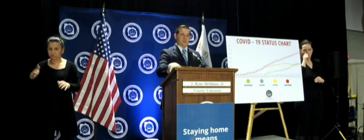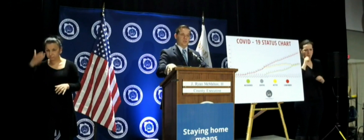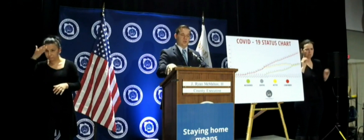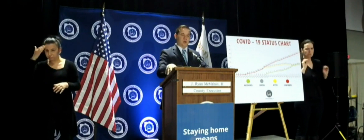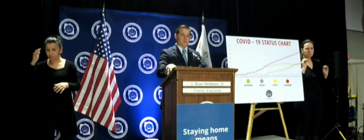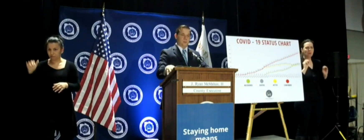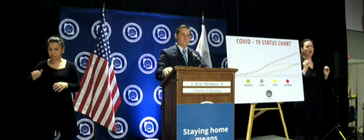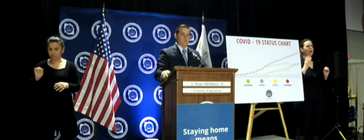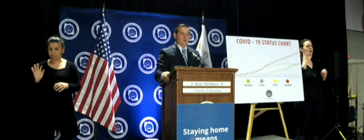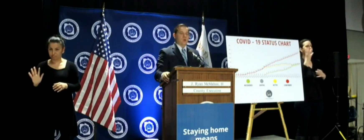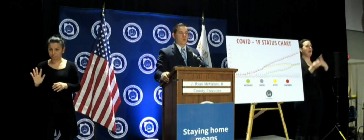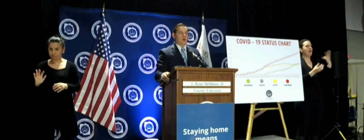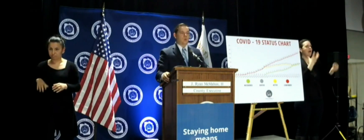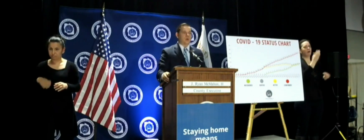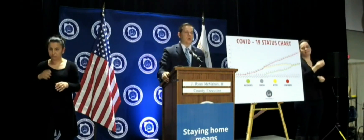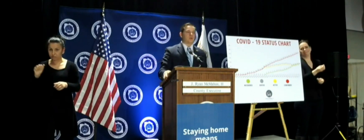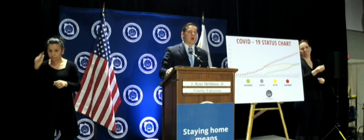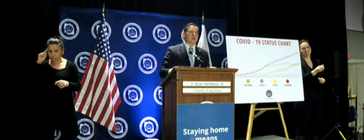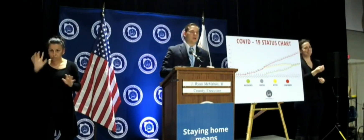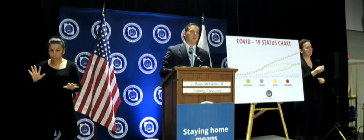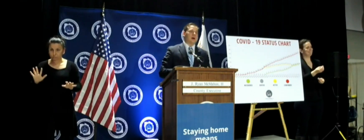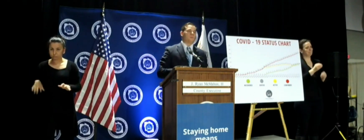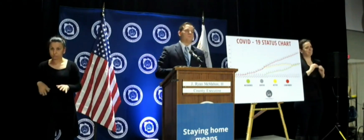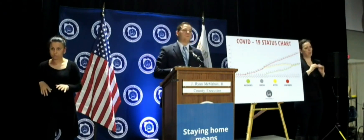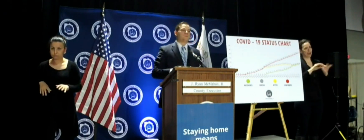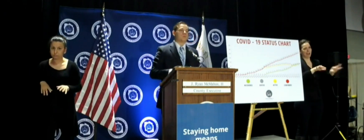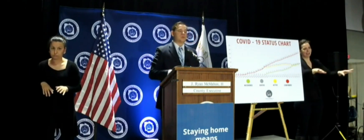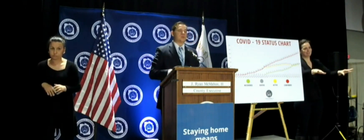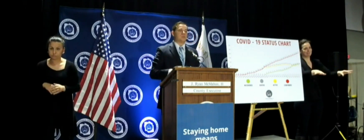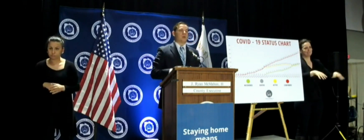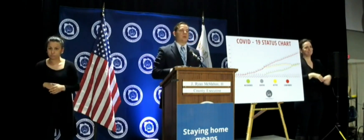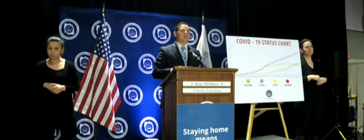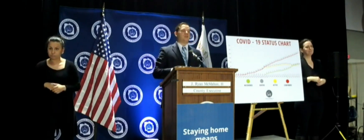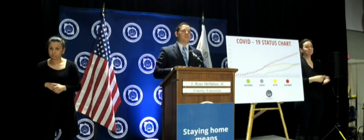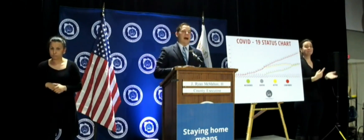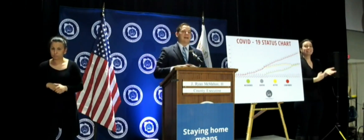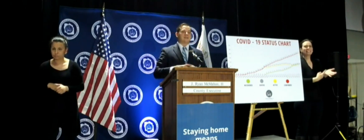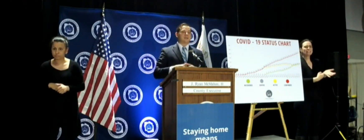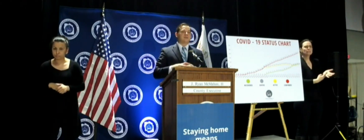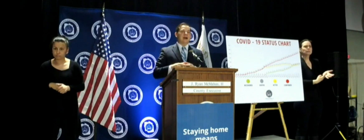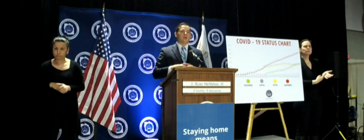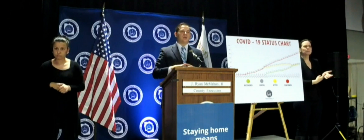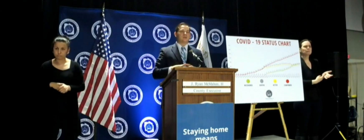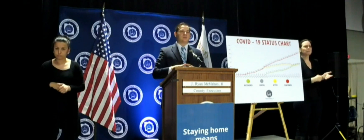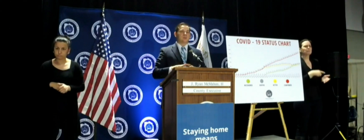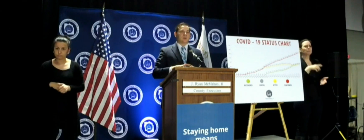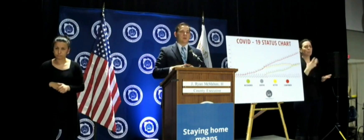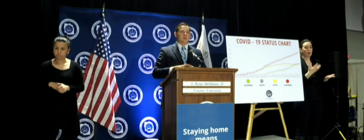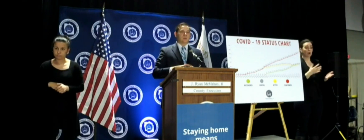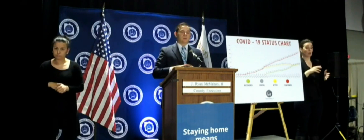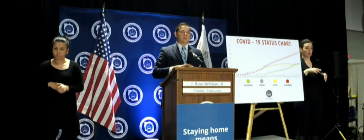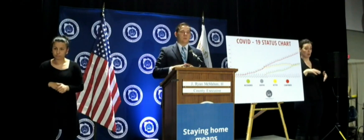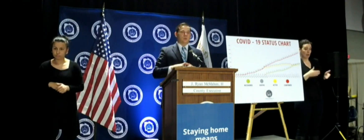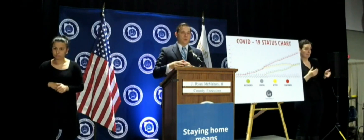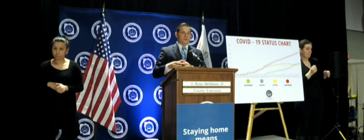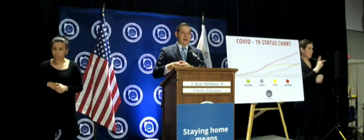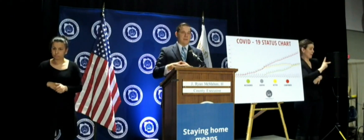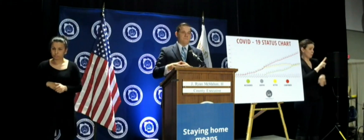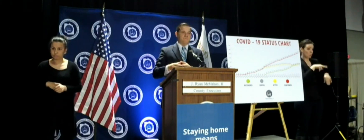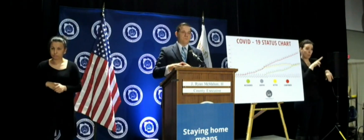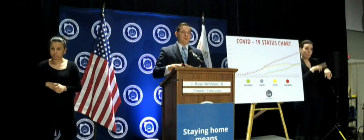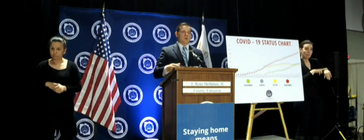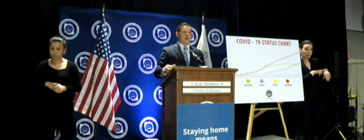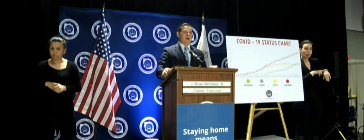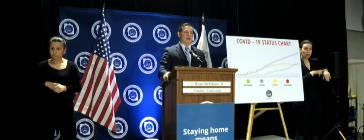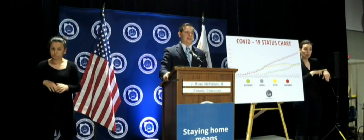and a restart, what we are talking about is the ability to box in the virus in real